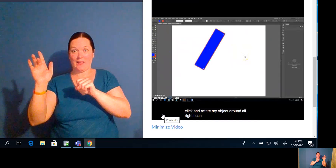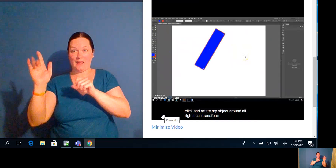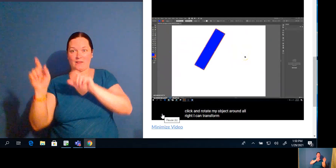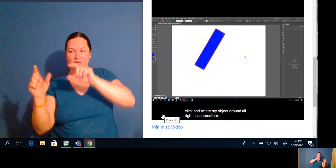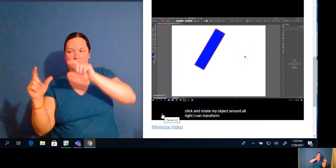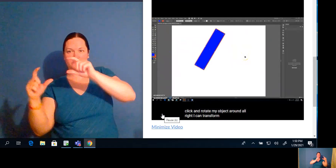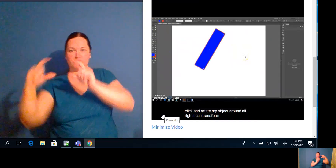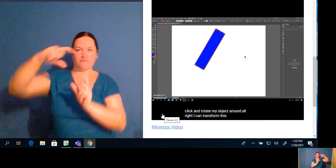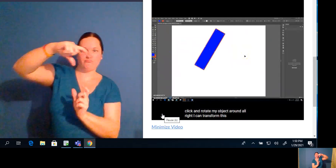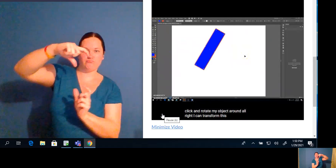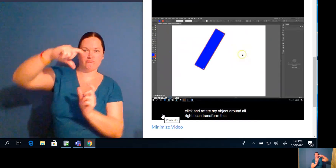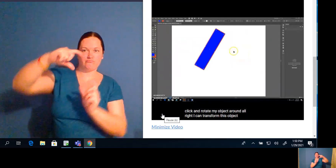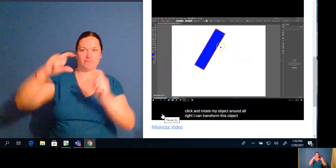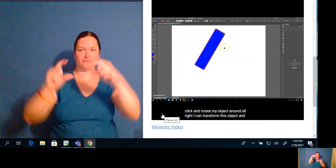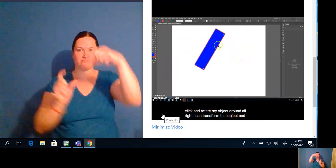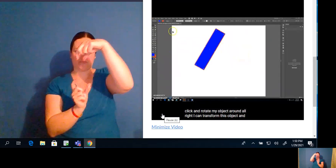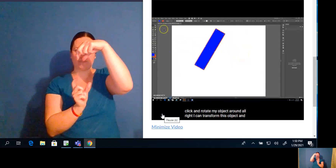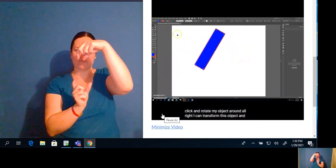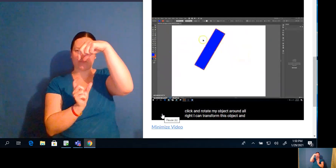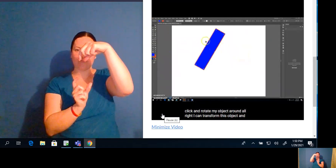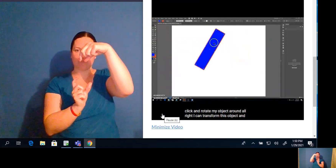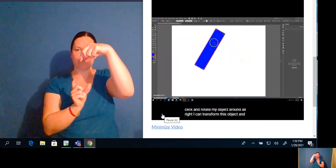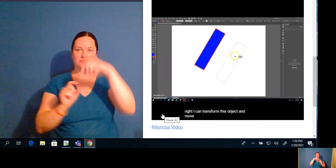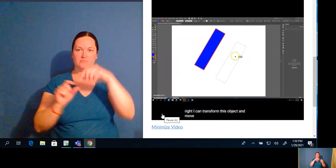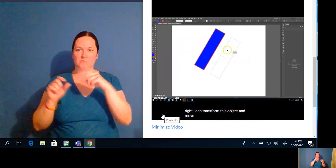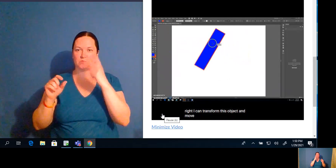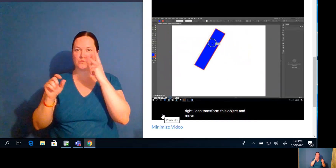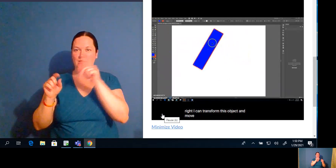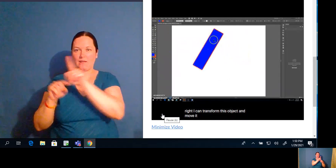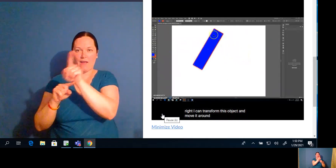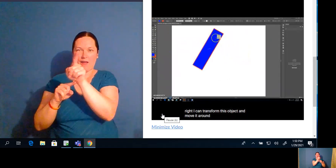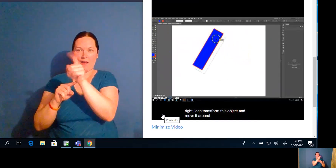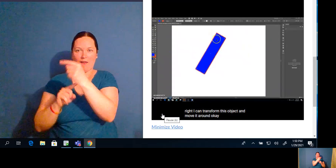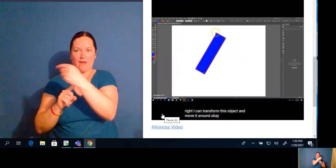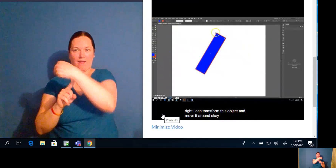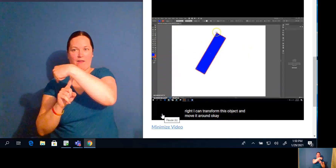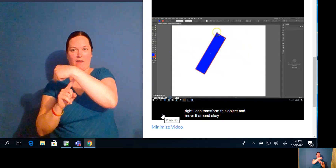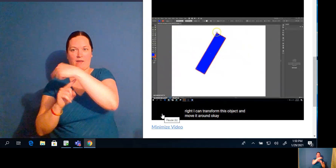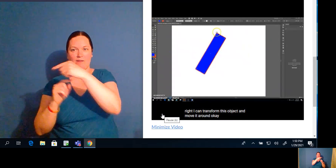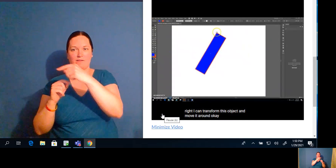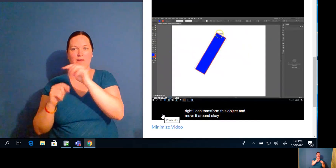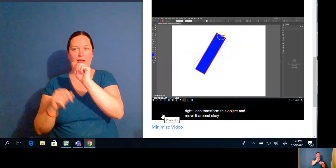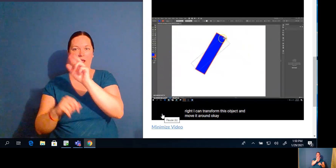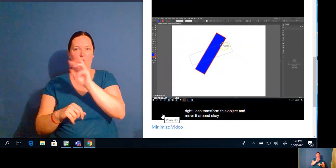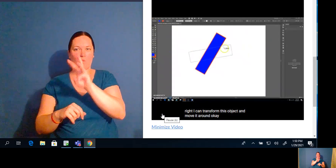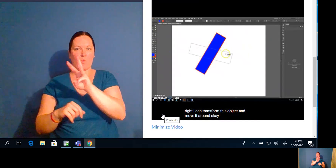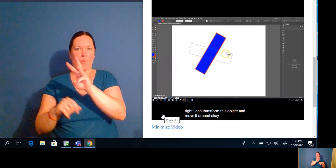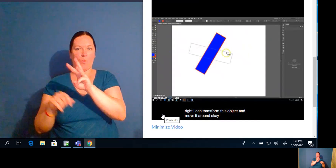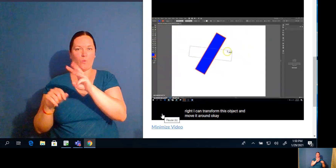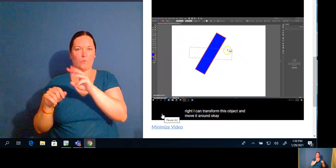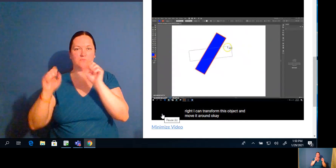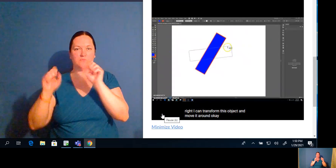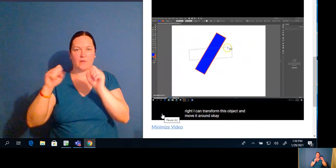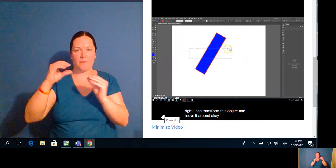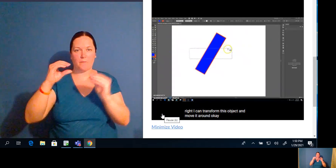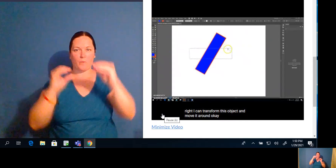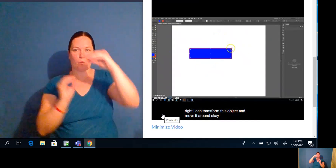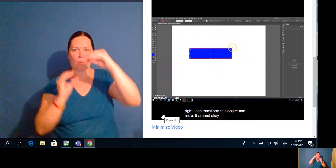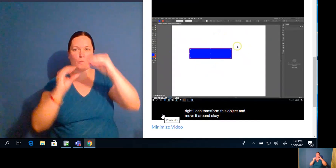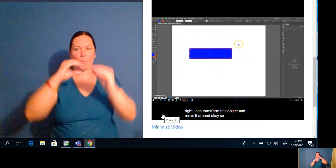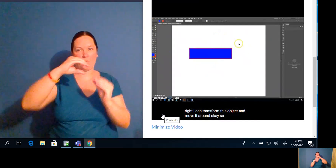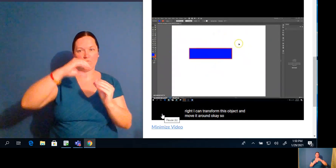right, I can transform this object and move it around. Okay,